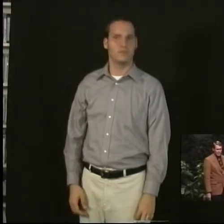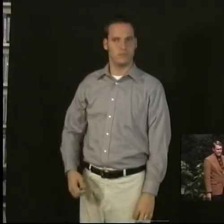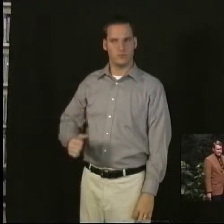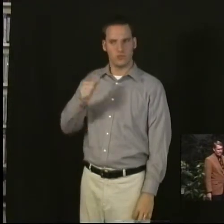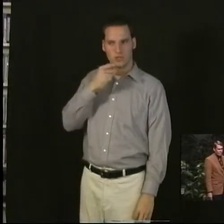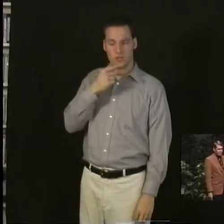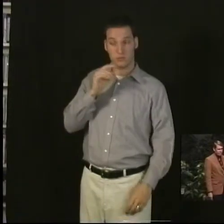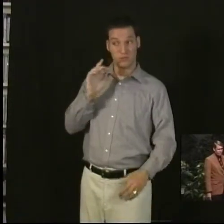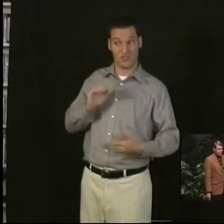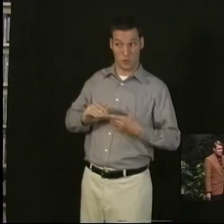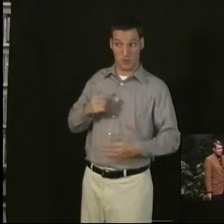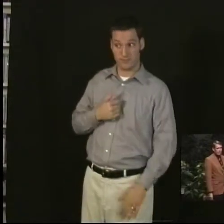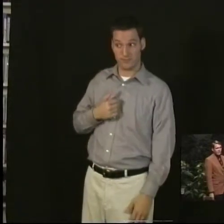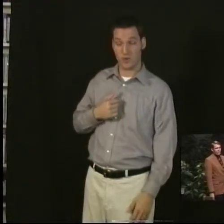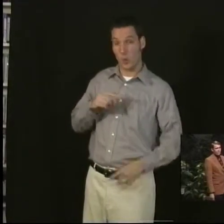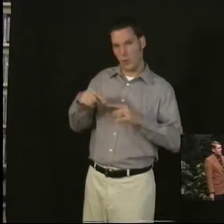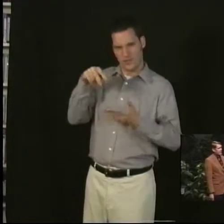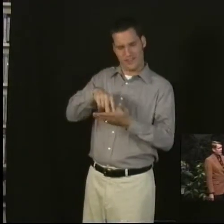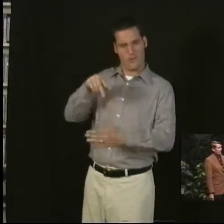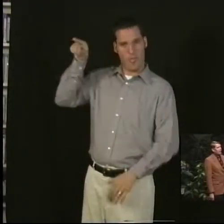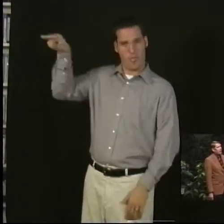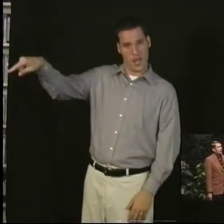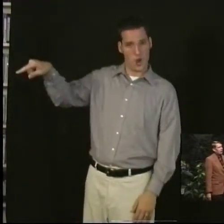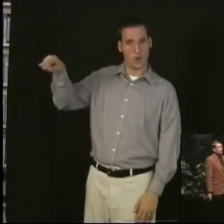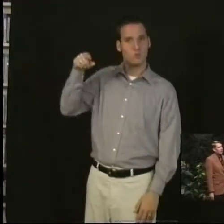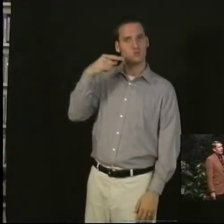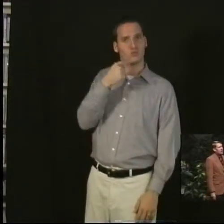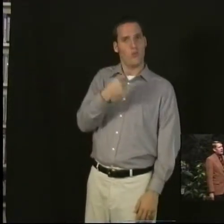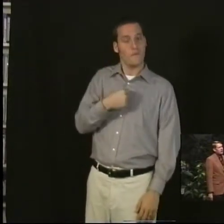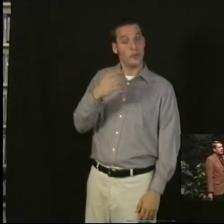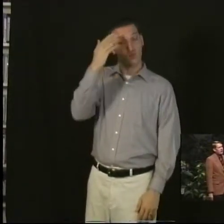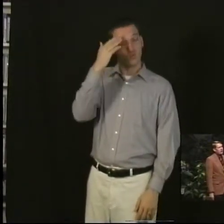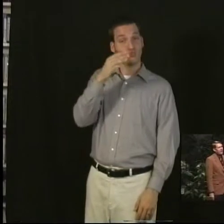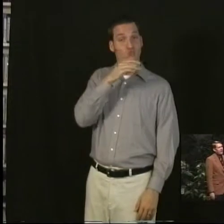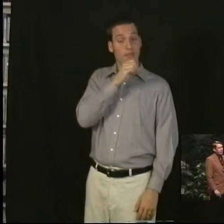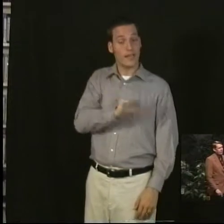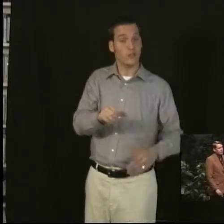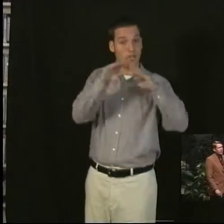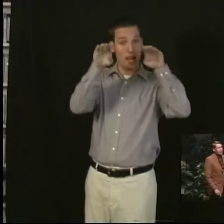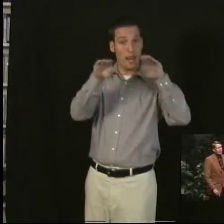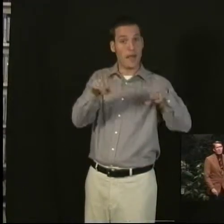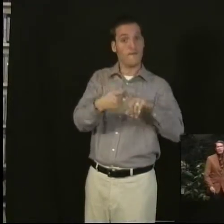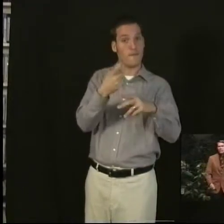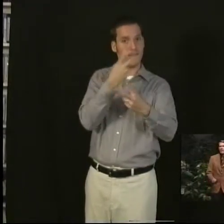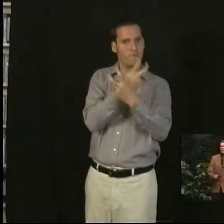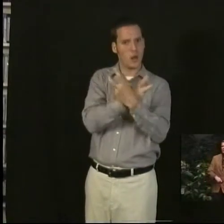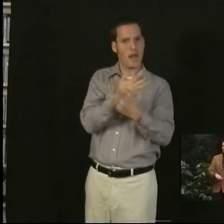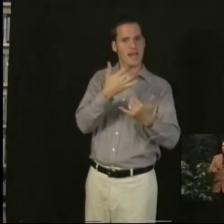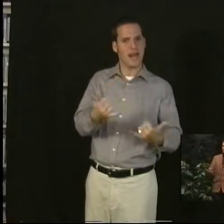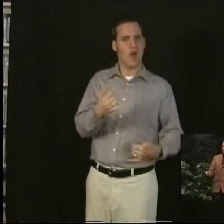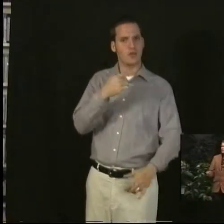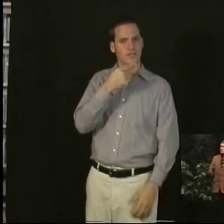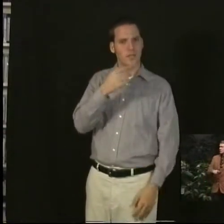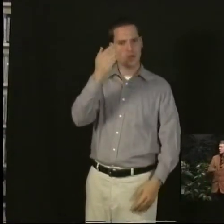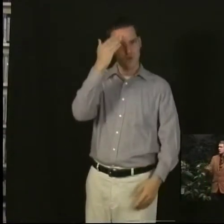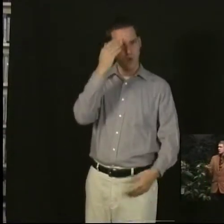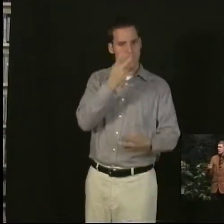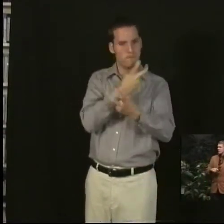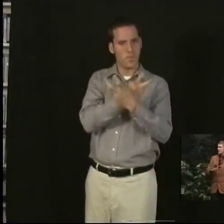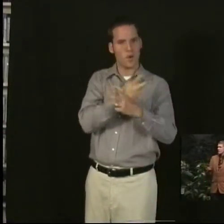She said, "Sir, when we were standing over there, you told me you knew the age of the layers by the bones, and now you're telling me you know the age of the bones by the layers."